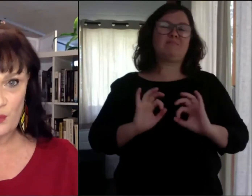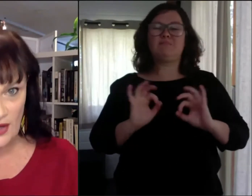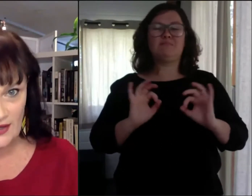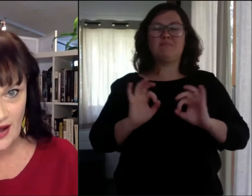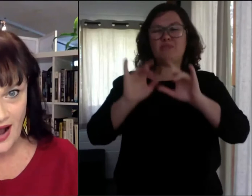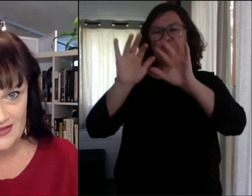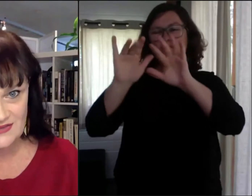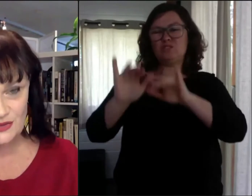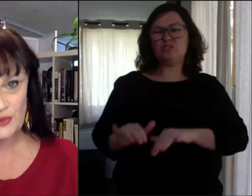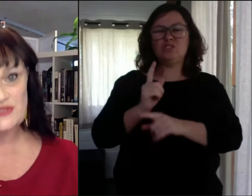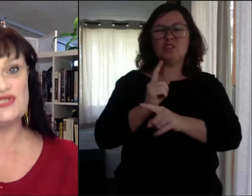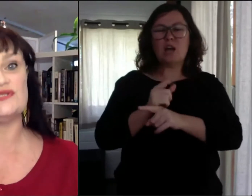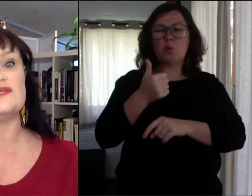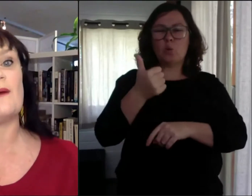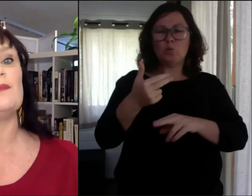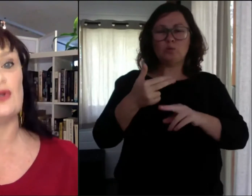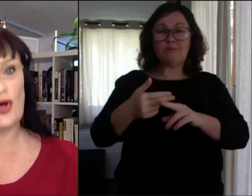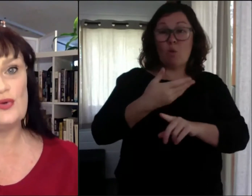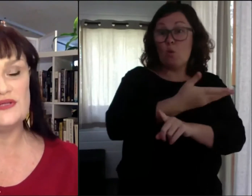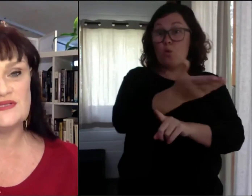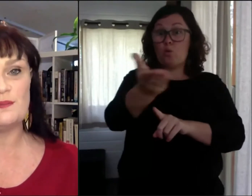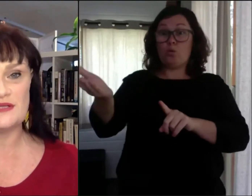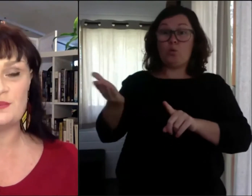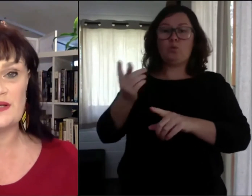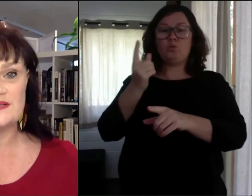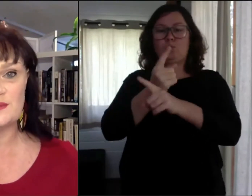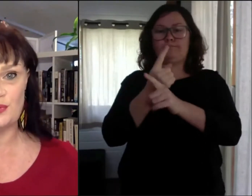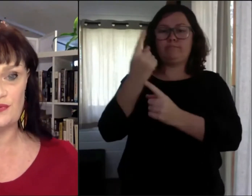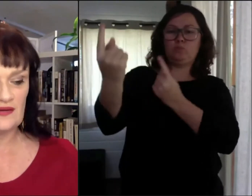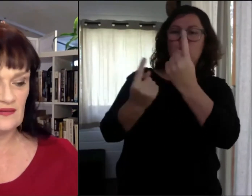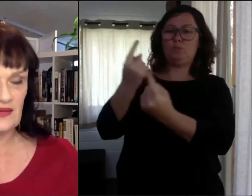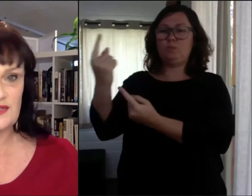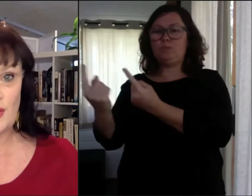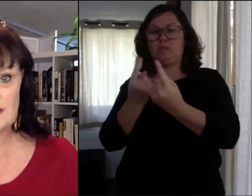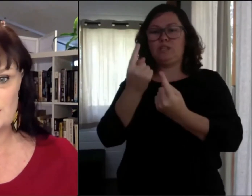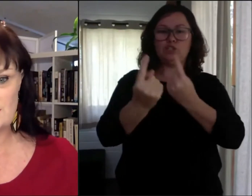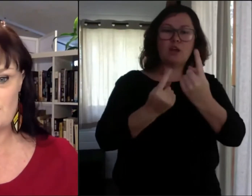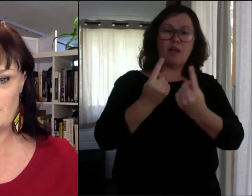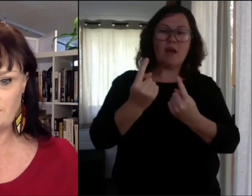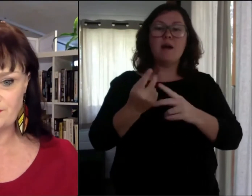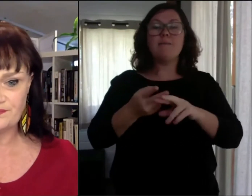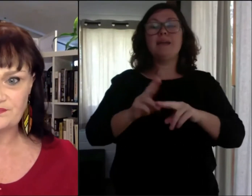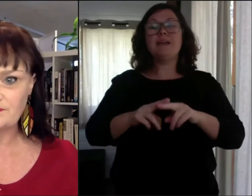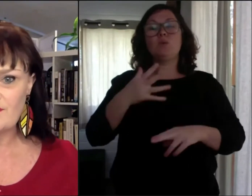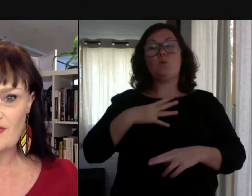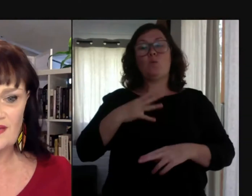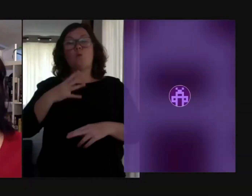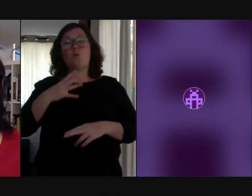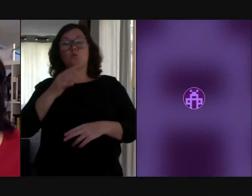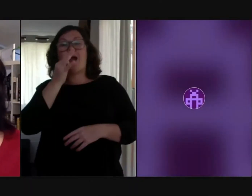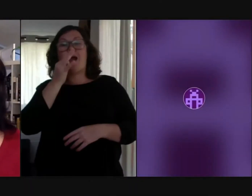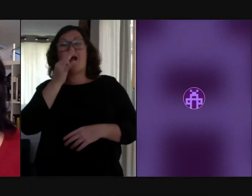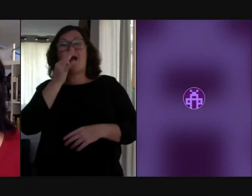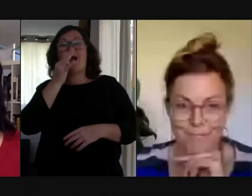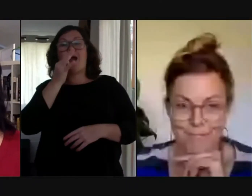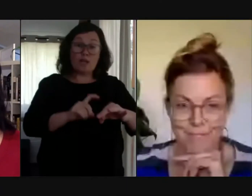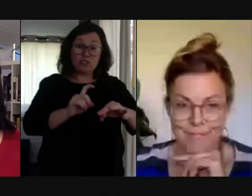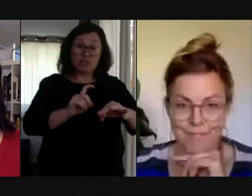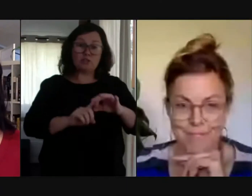in some way, ask a question down below is the best place to put that and to ask me something.